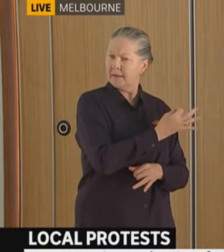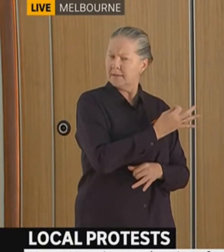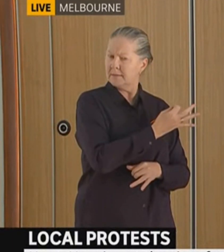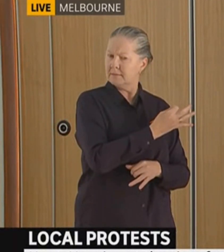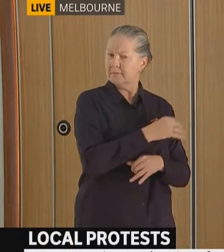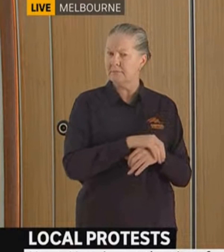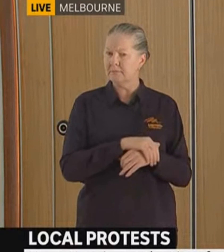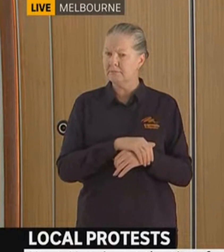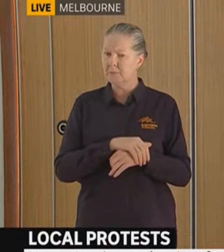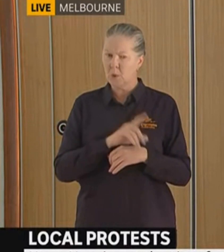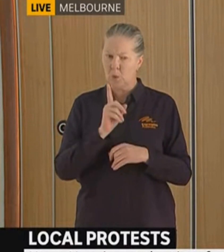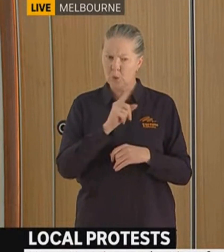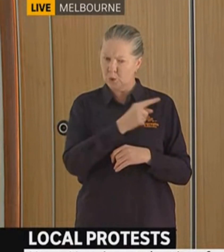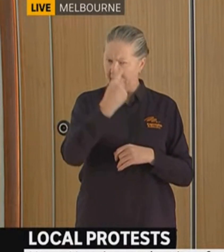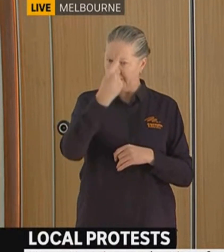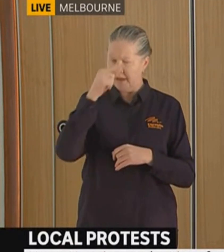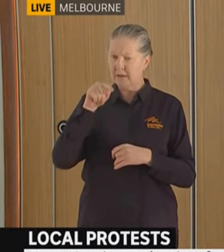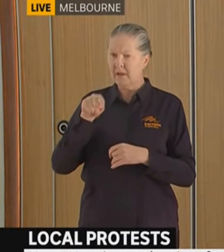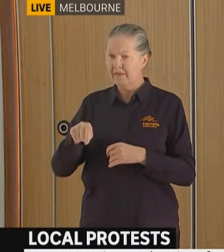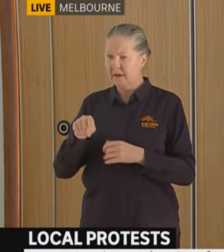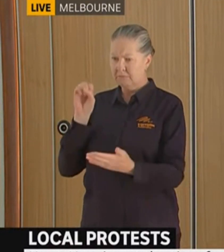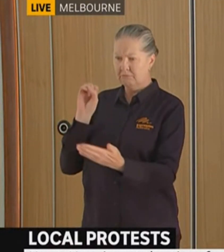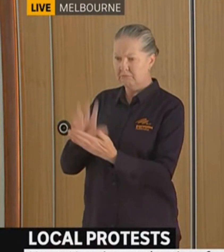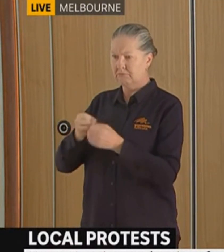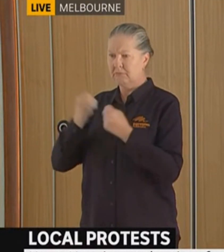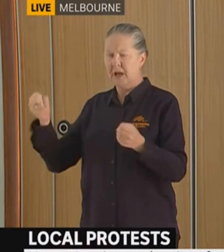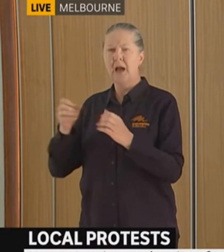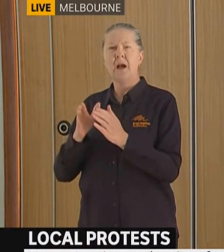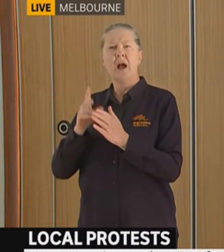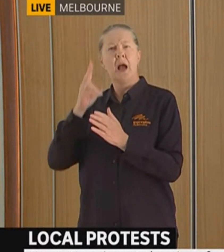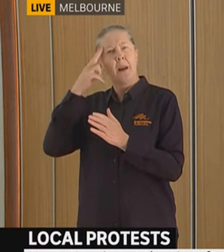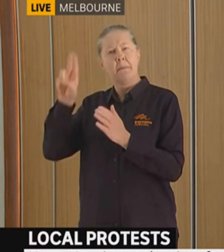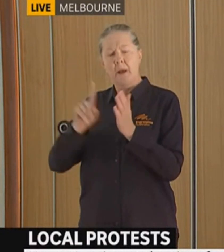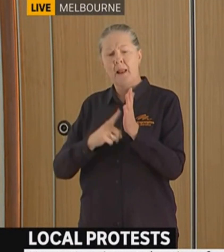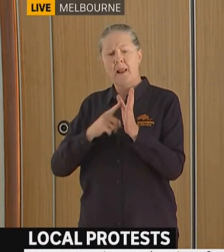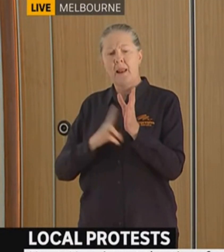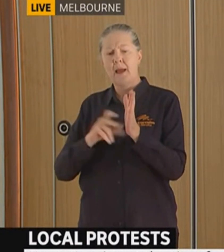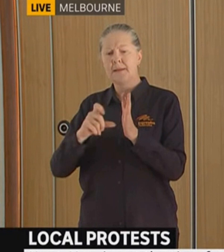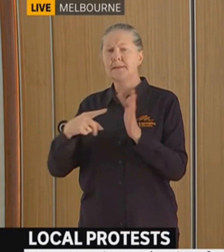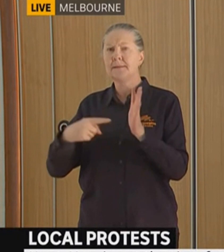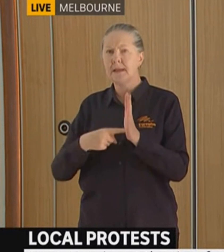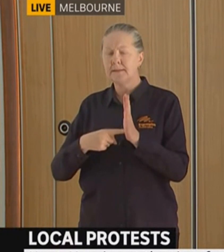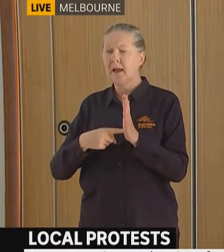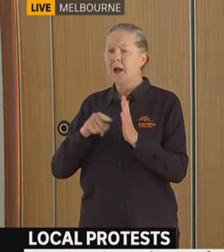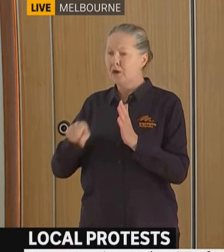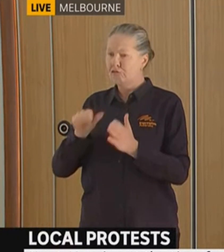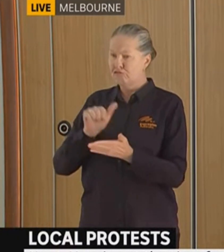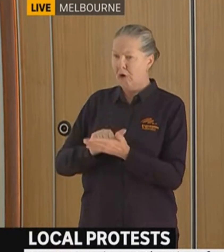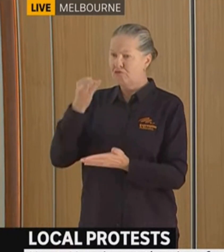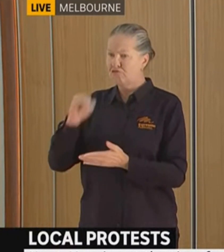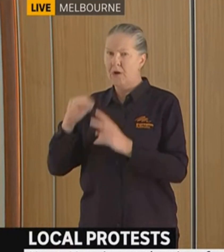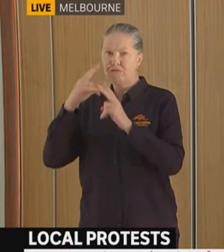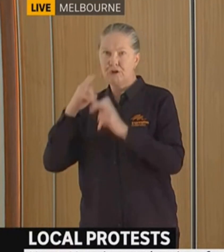ask what impact do you think that would have on trials in Australia, and are you disappointed that the paper was published in the first place?